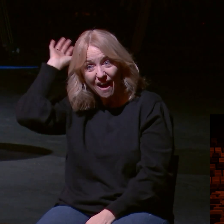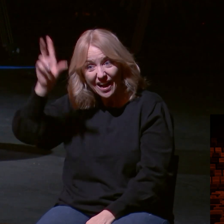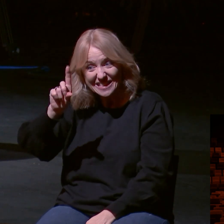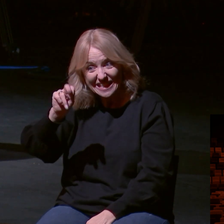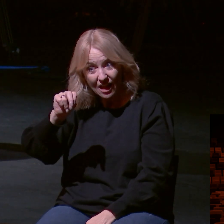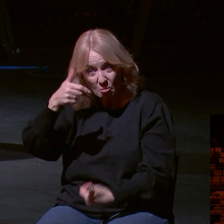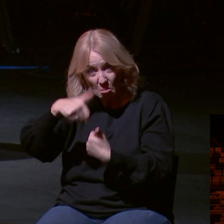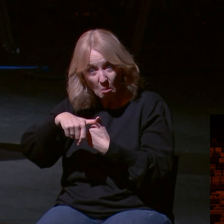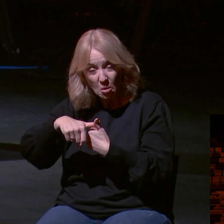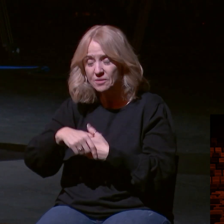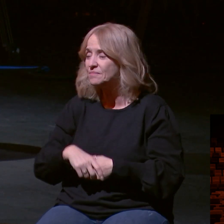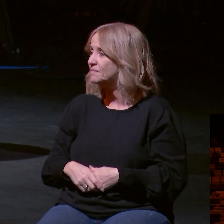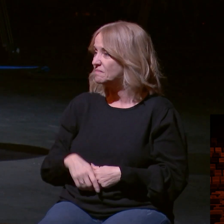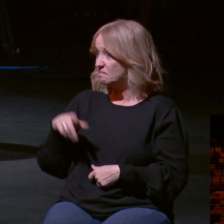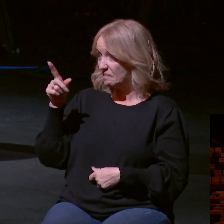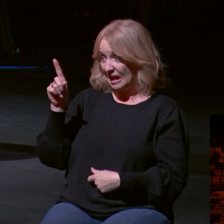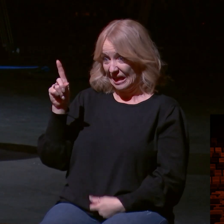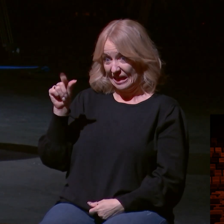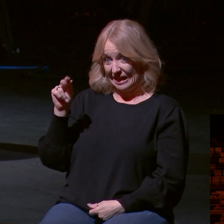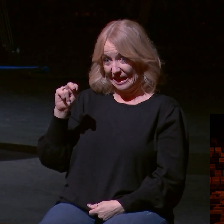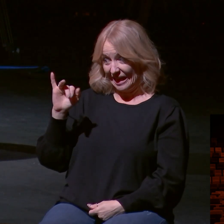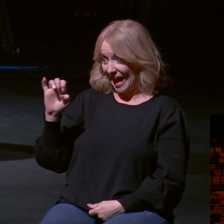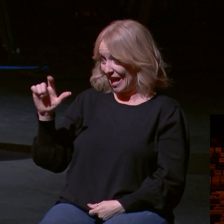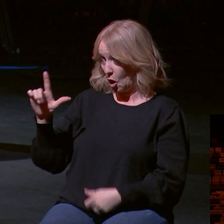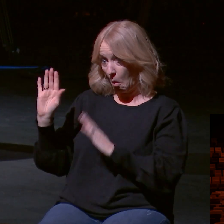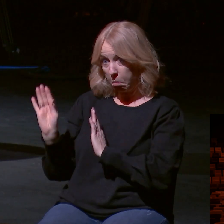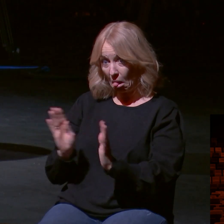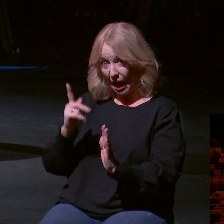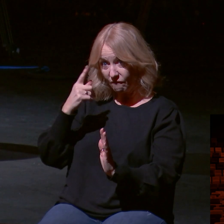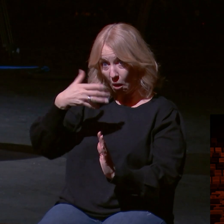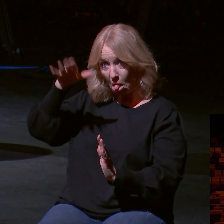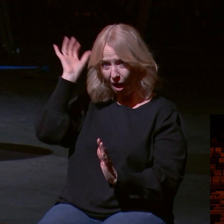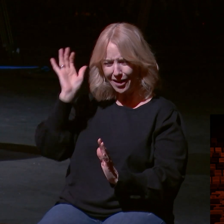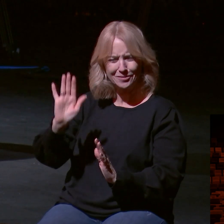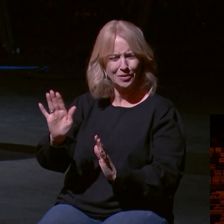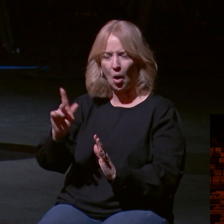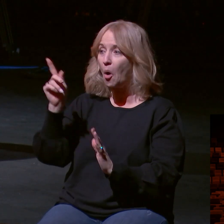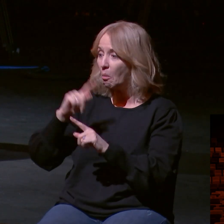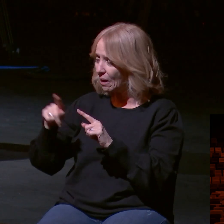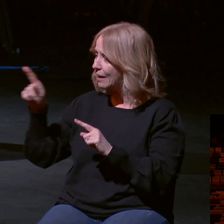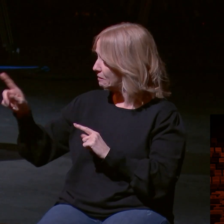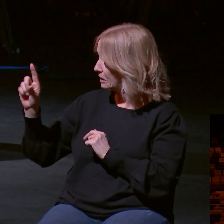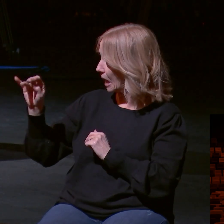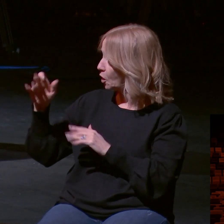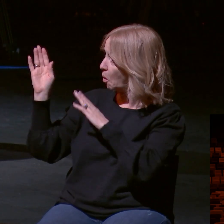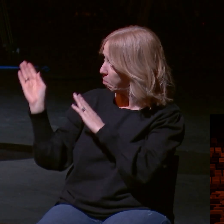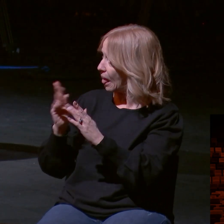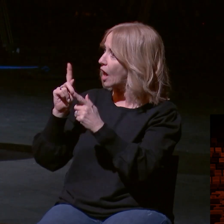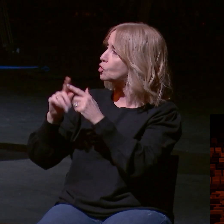being tossed into a den of lions, but his plans did include worshiping God with his life. And we know what happened,